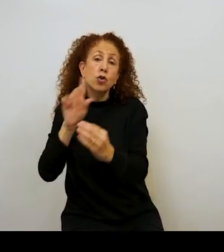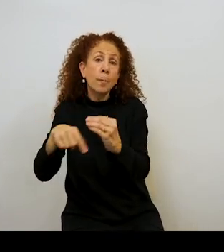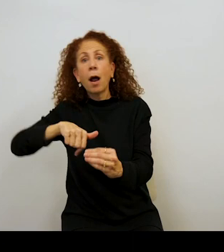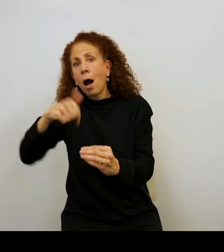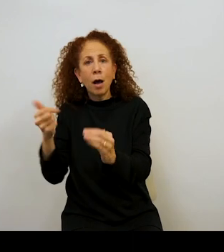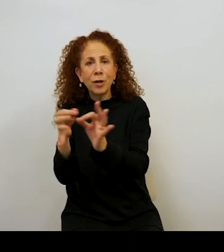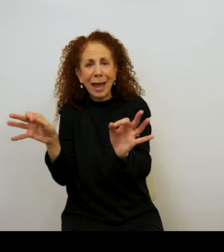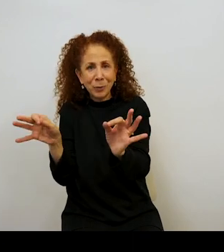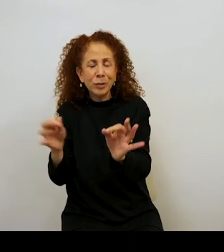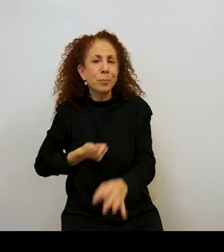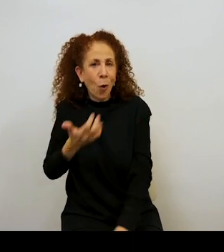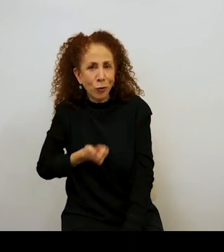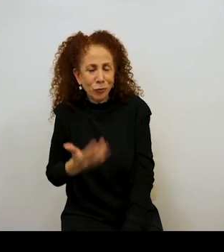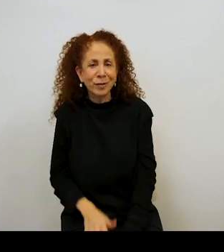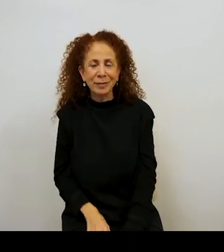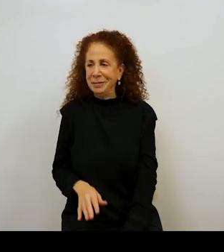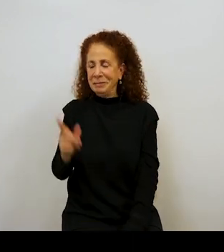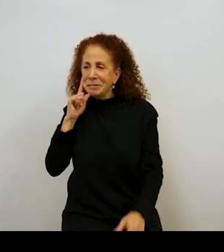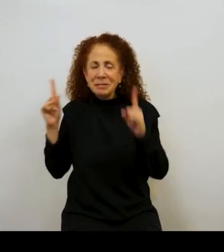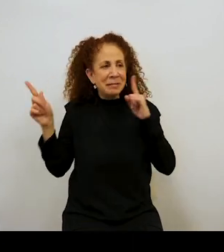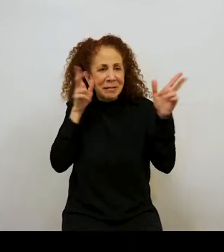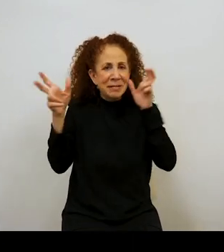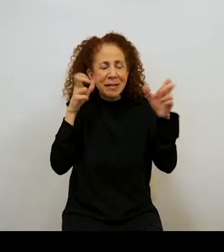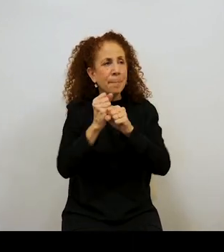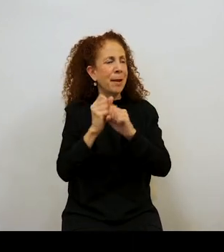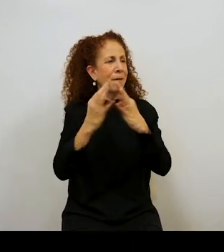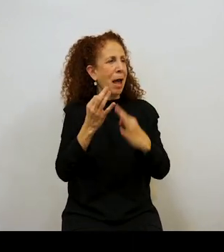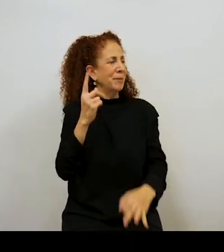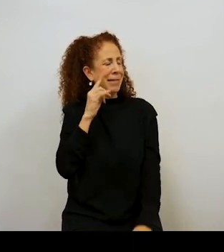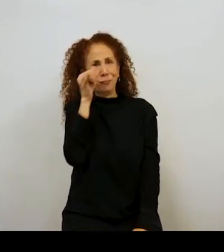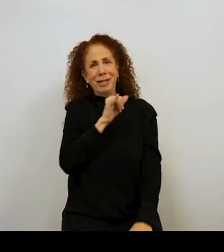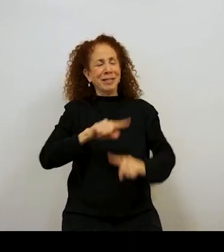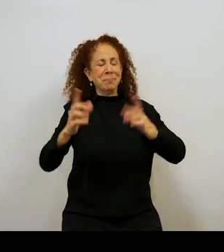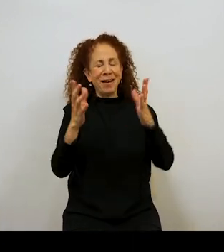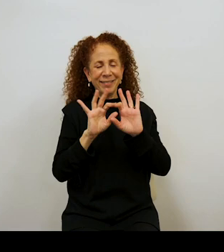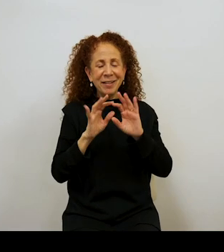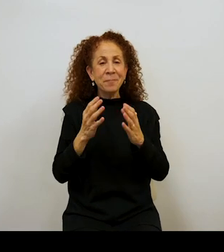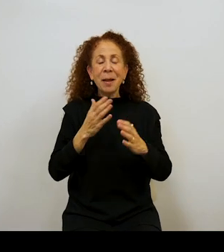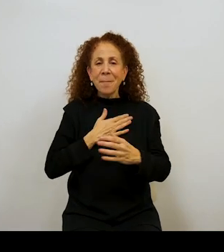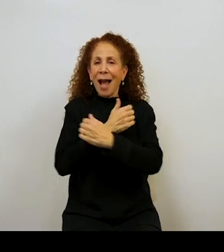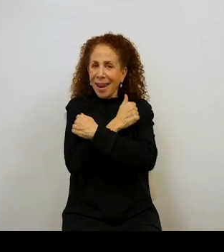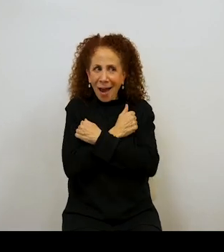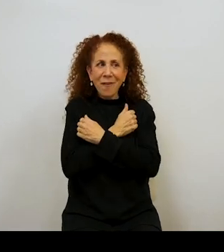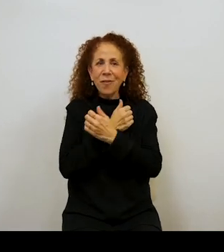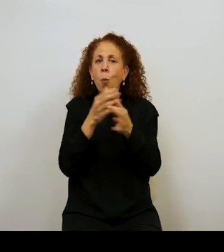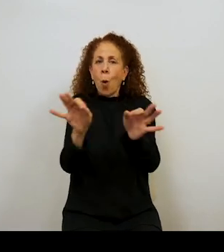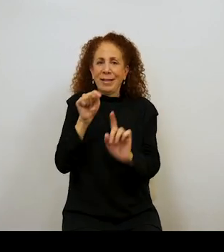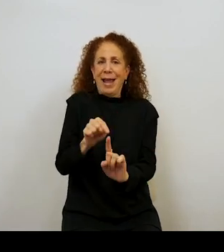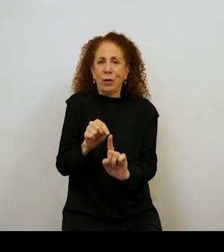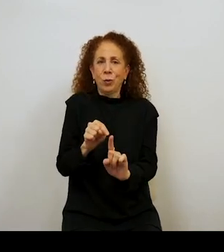and Persian couplets. And figure, I mean, I'm making this family sound ridiculous, it's not what we do all the time. But because my love was